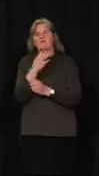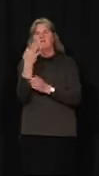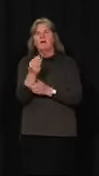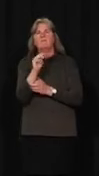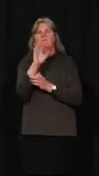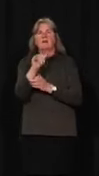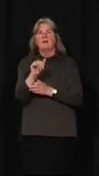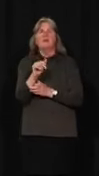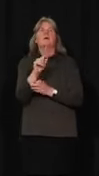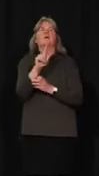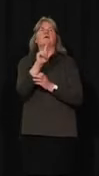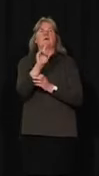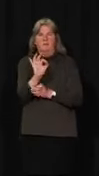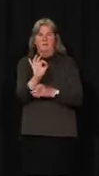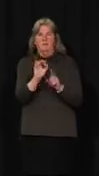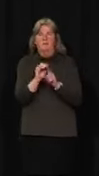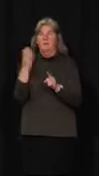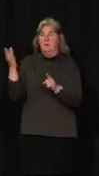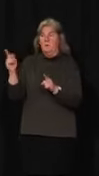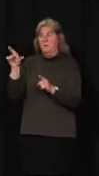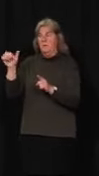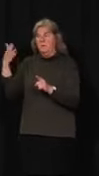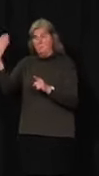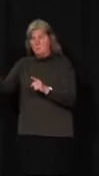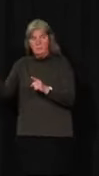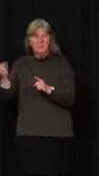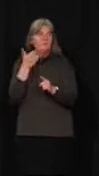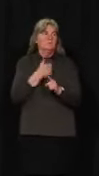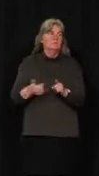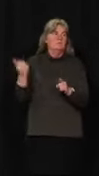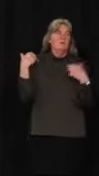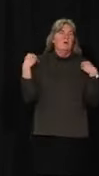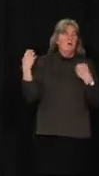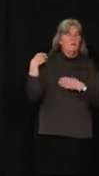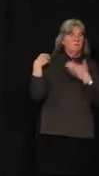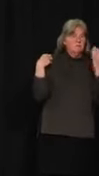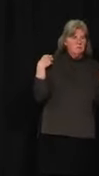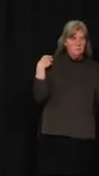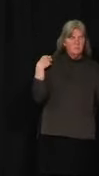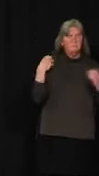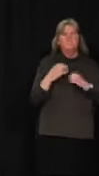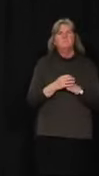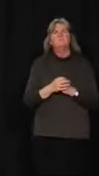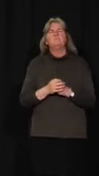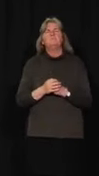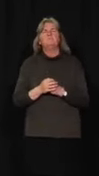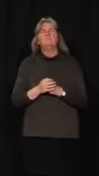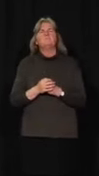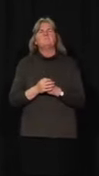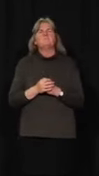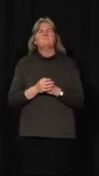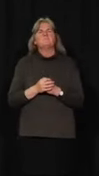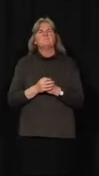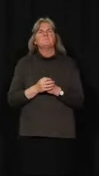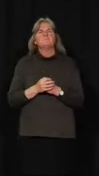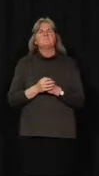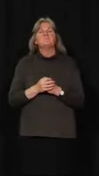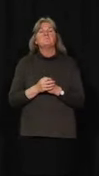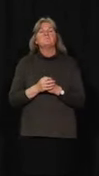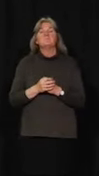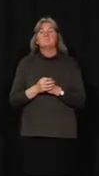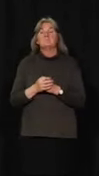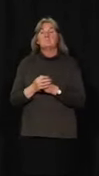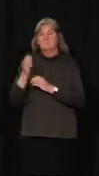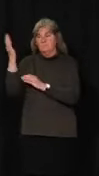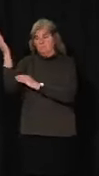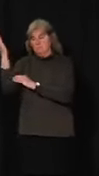Today we are joined by UConn Premier Sandy Silver and the UConn's Chief Medical Officer of Health, Dr. Brendan Hanley. At the end of their